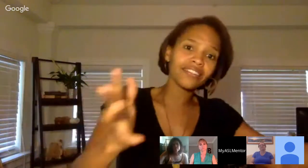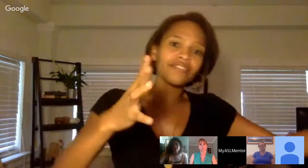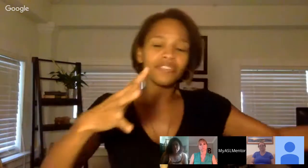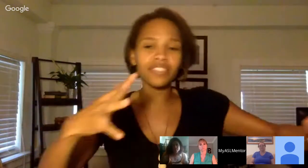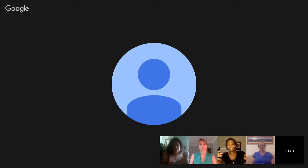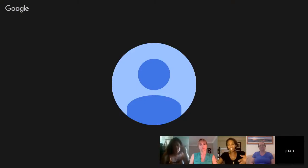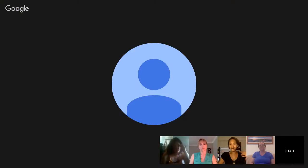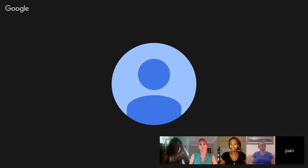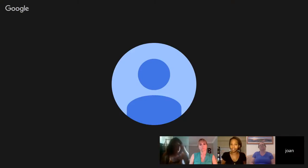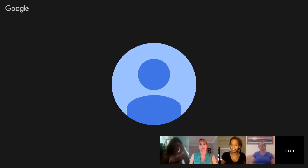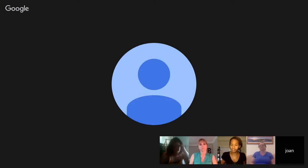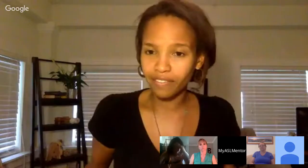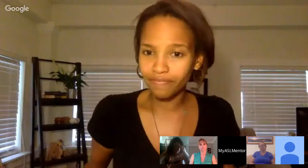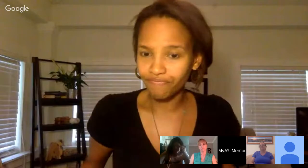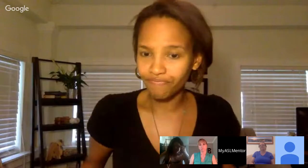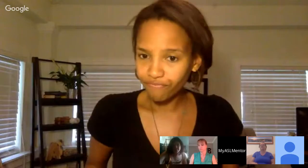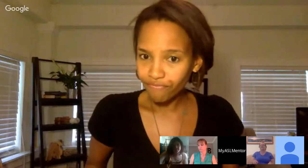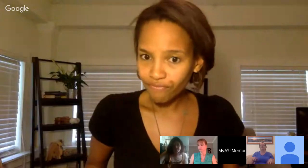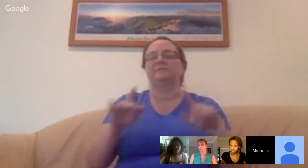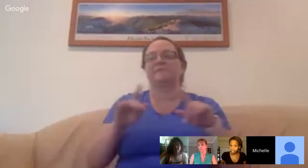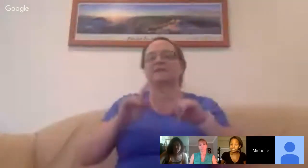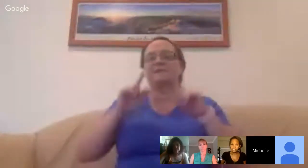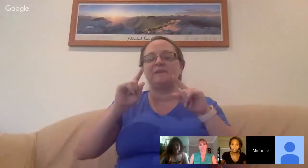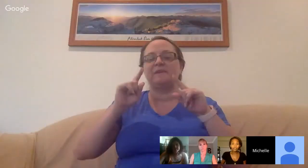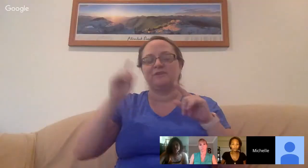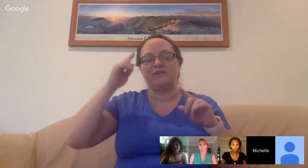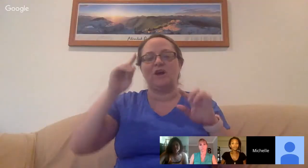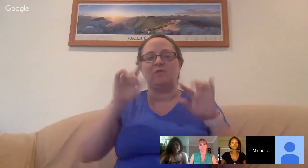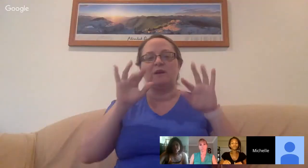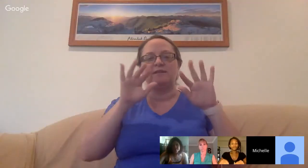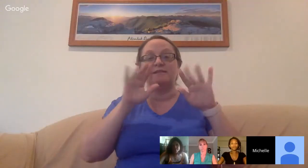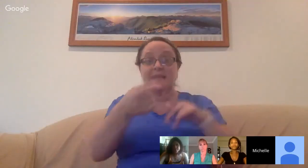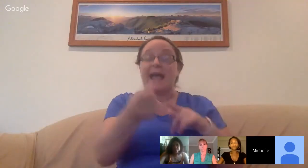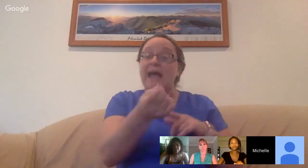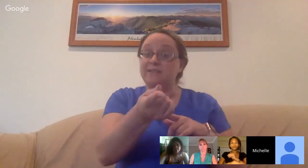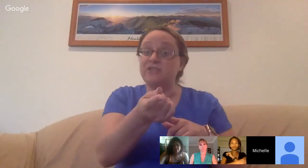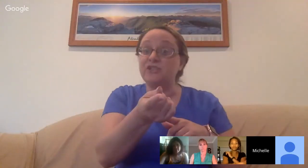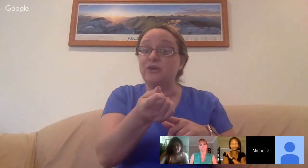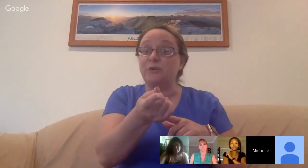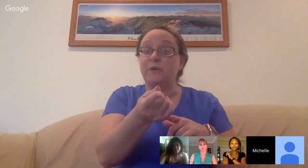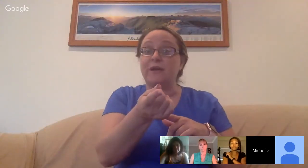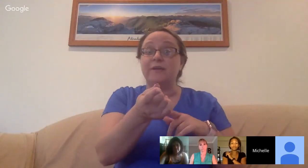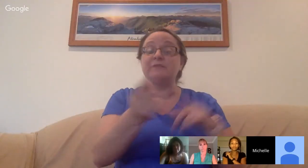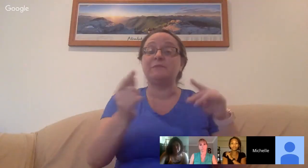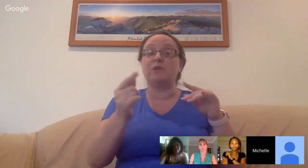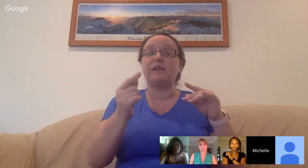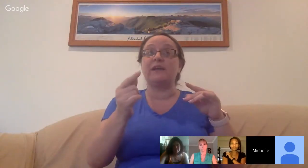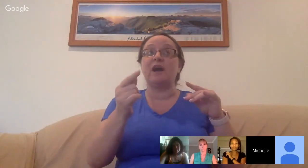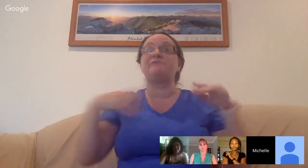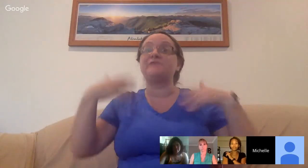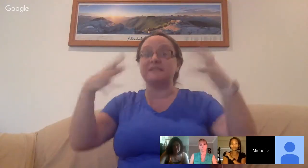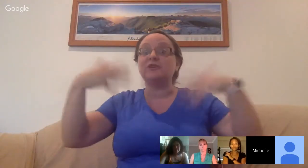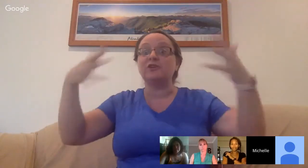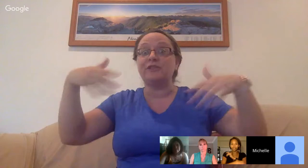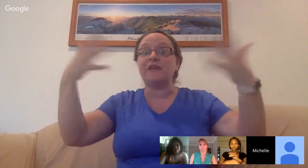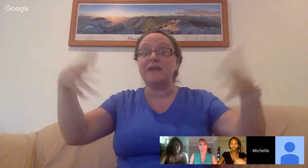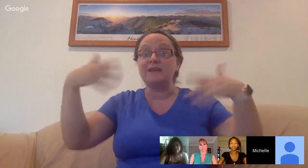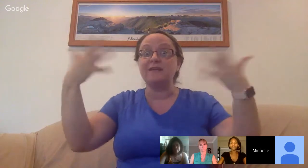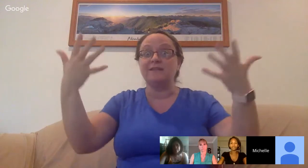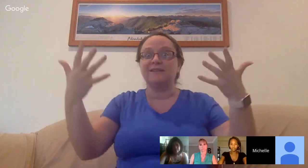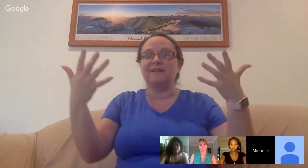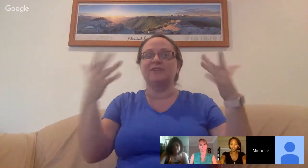that and that kind of thing. Okay, because my first thought was that it had to do, it was more like a physical